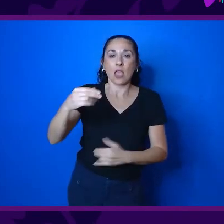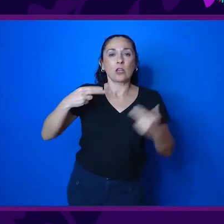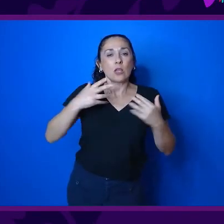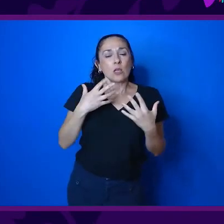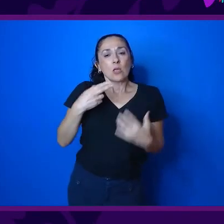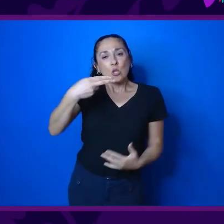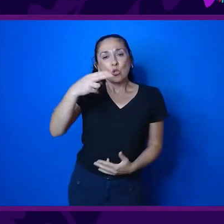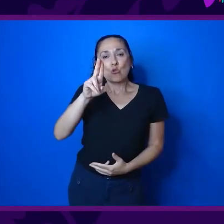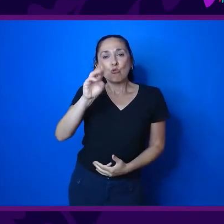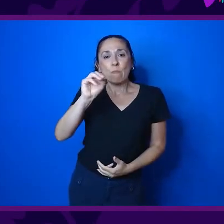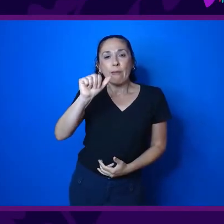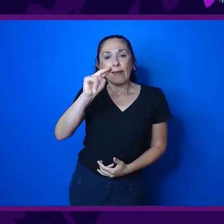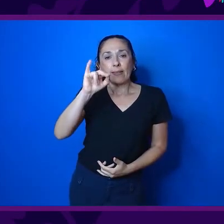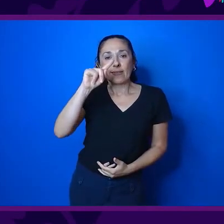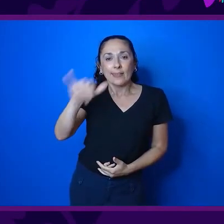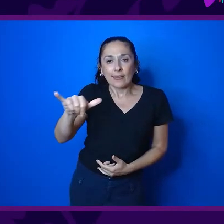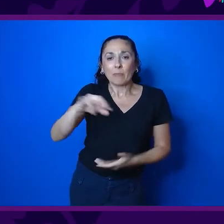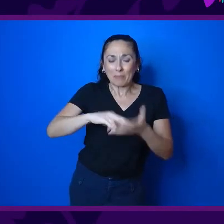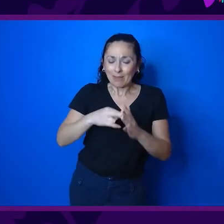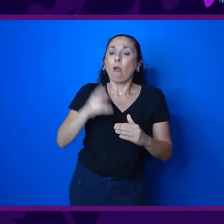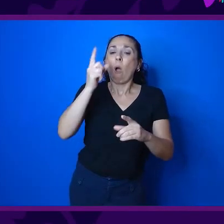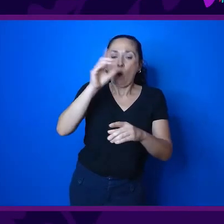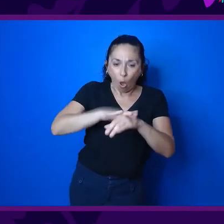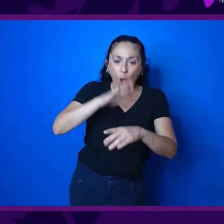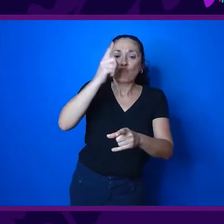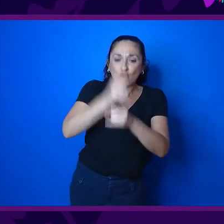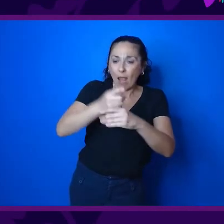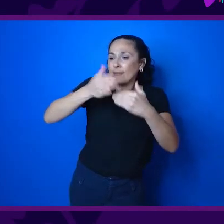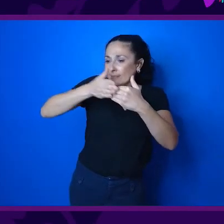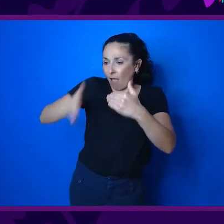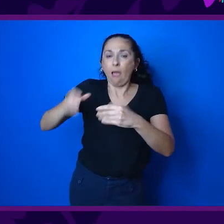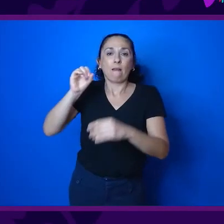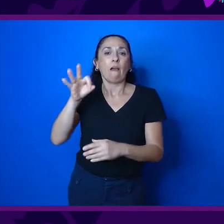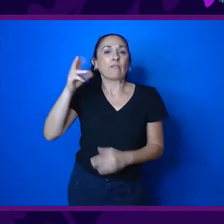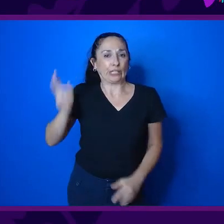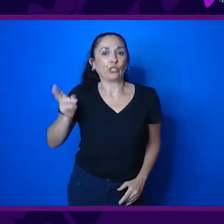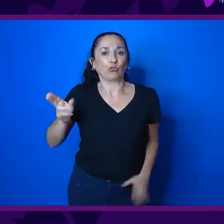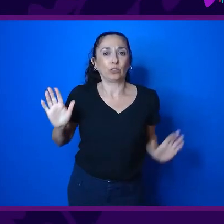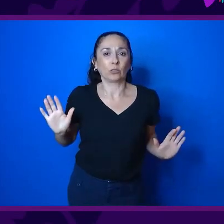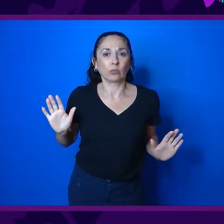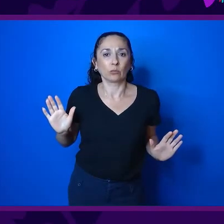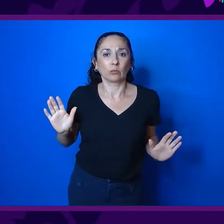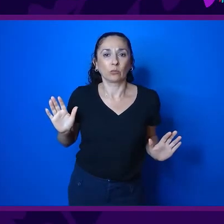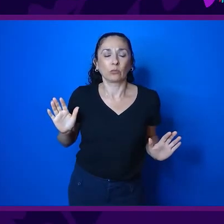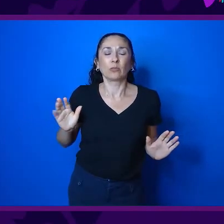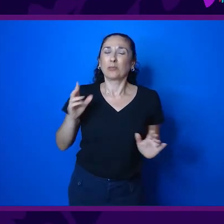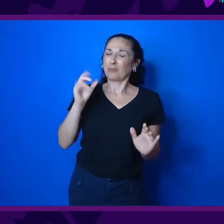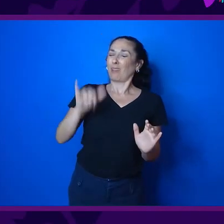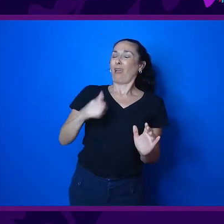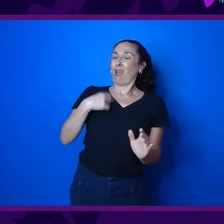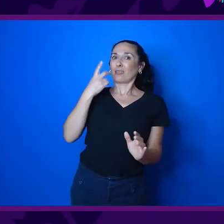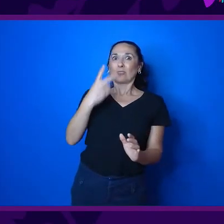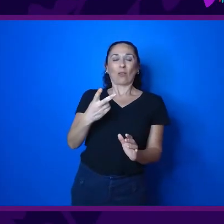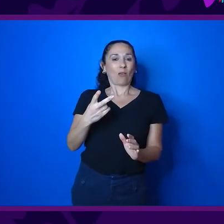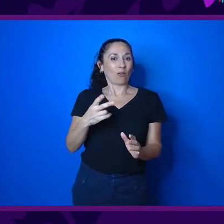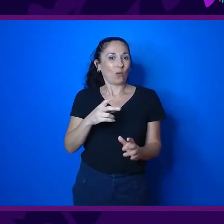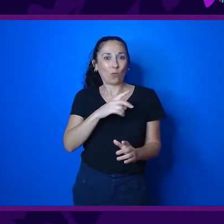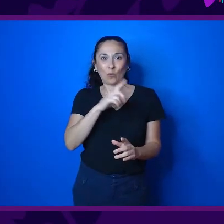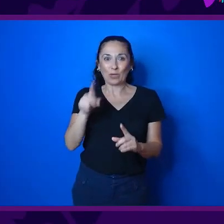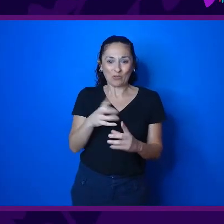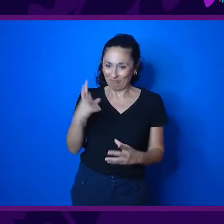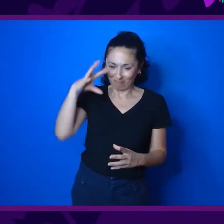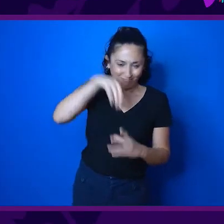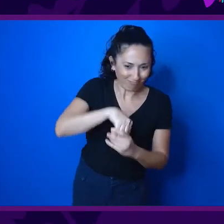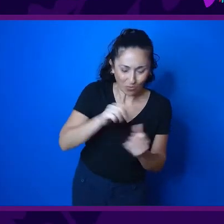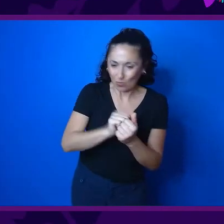therefore they're on the right side. And that's what I got, was just seeing, when we were in it, you kind of get so caught up in the movie making and